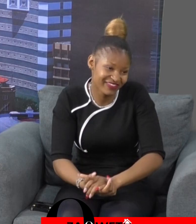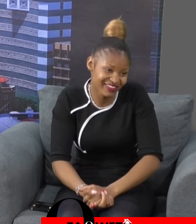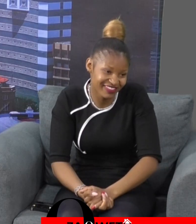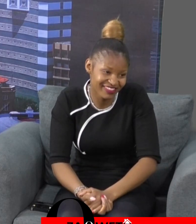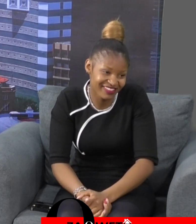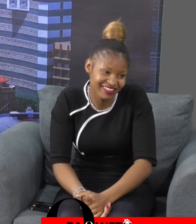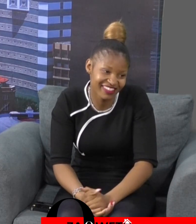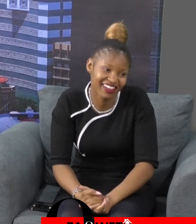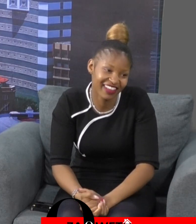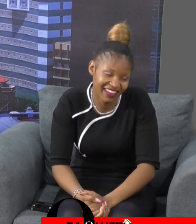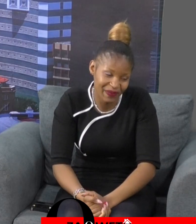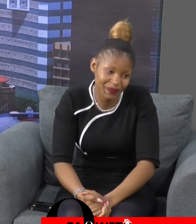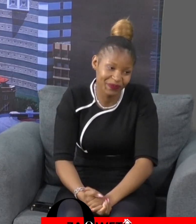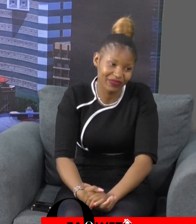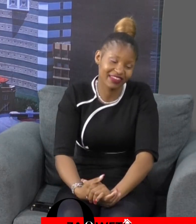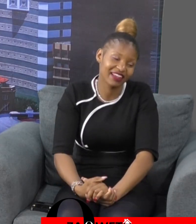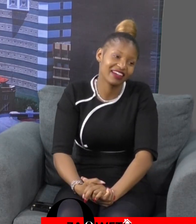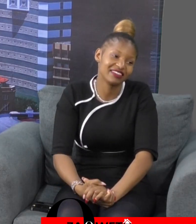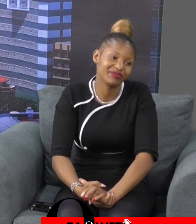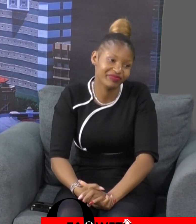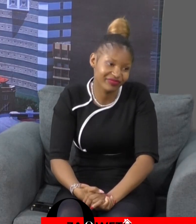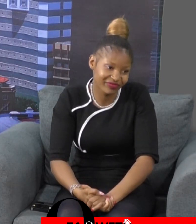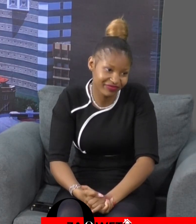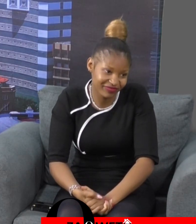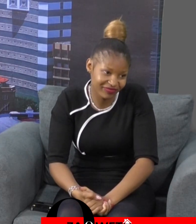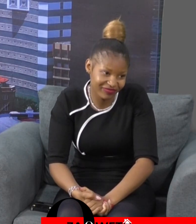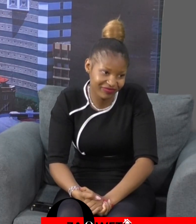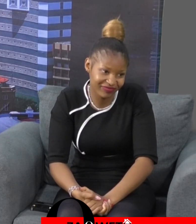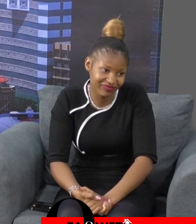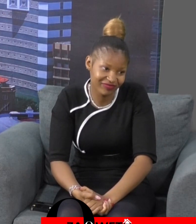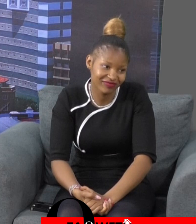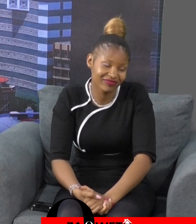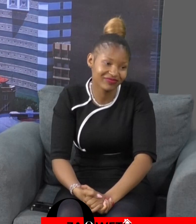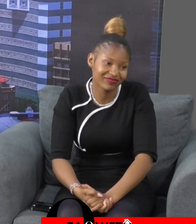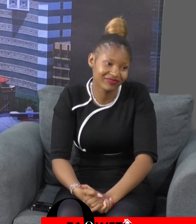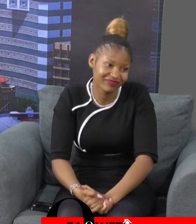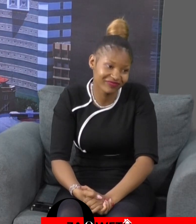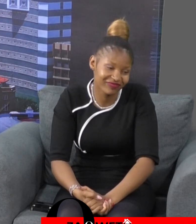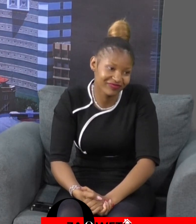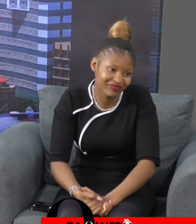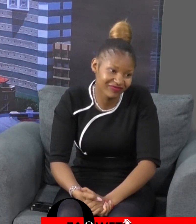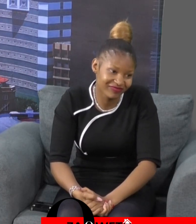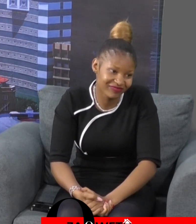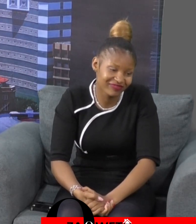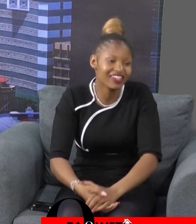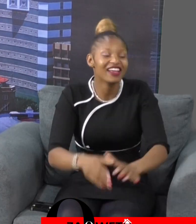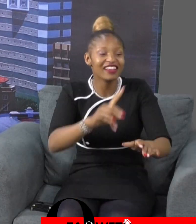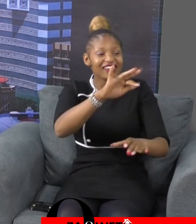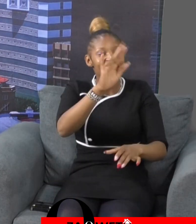the only thing, when it gets dry, there is not enough milk. That is why that is the only challenge that we face in our own village.